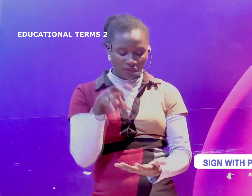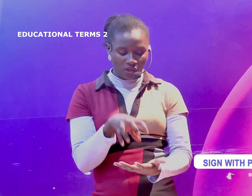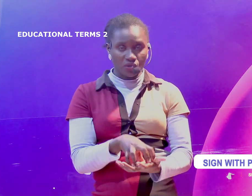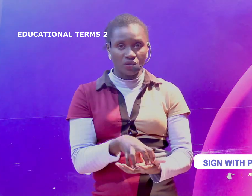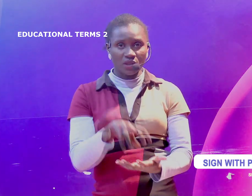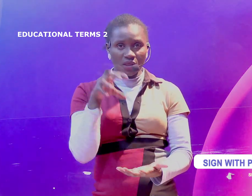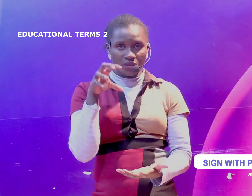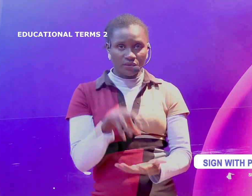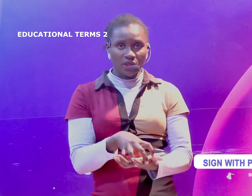situation, situation,